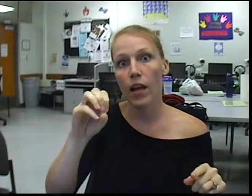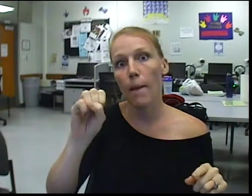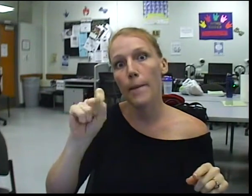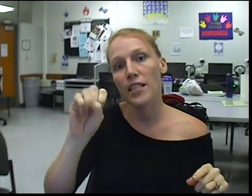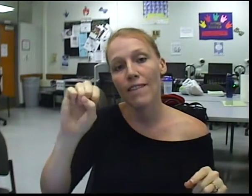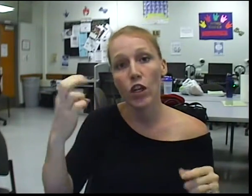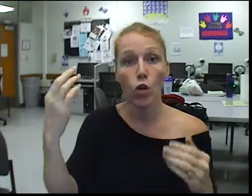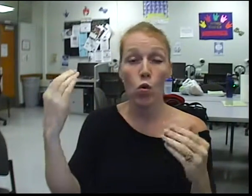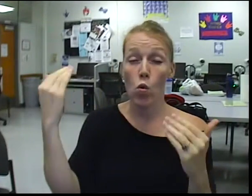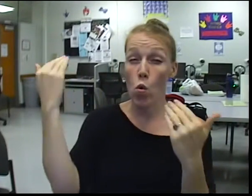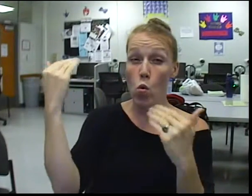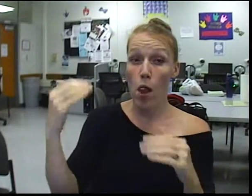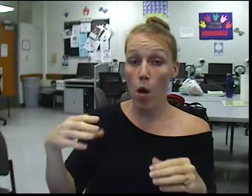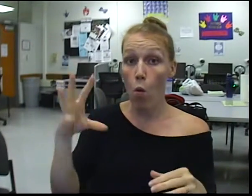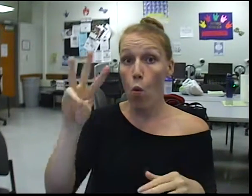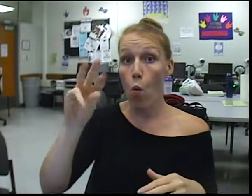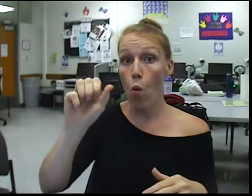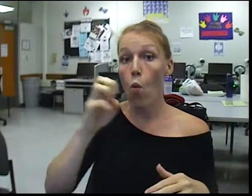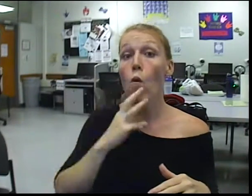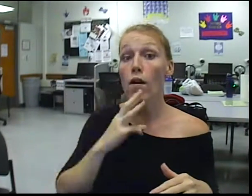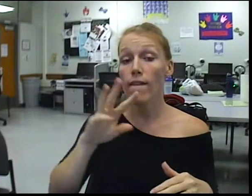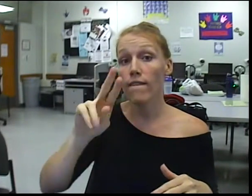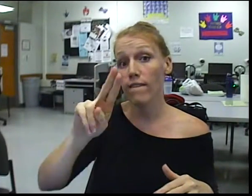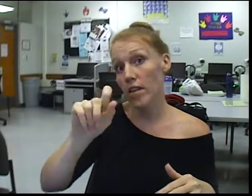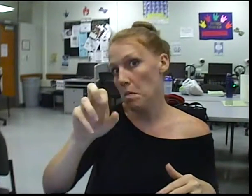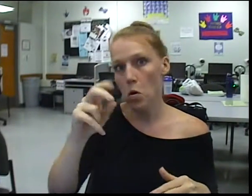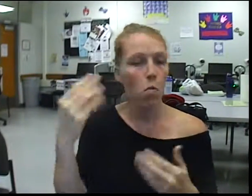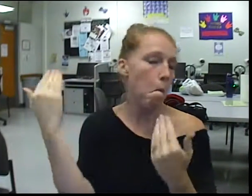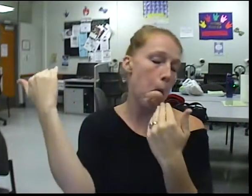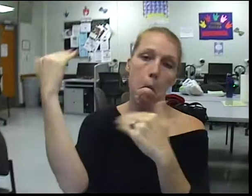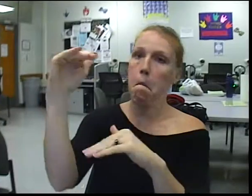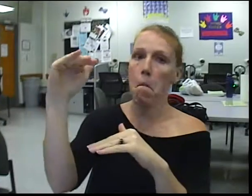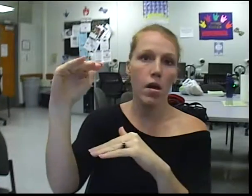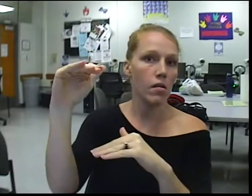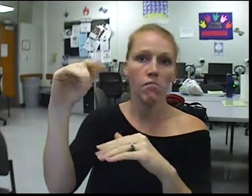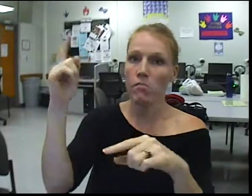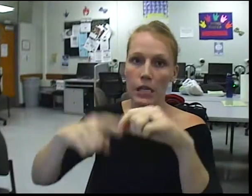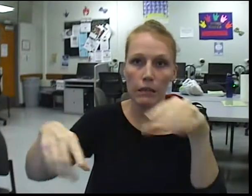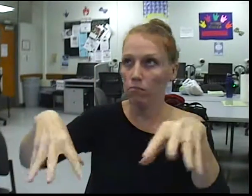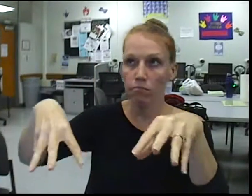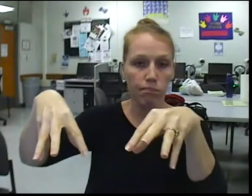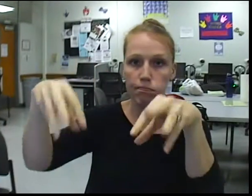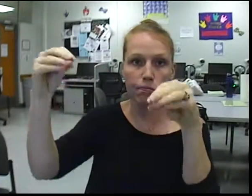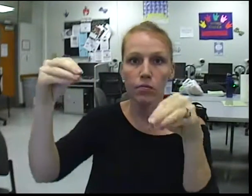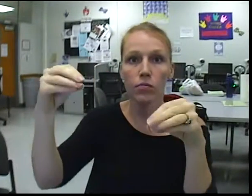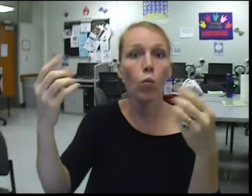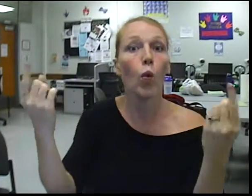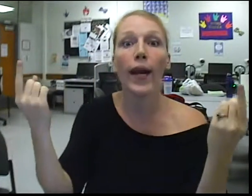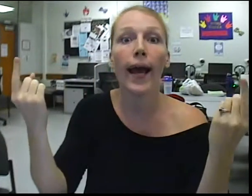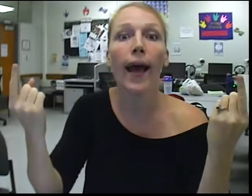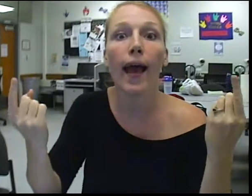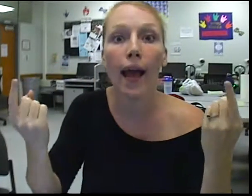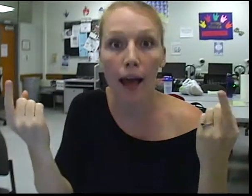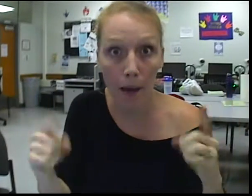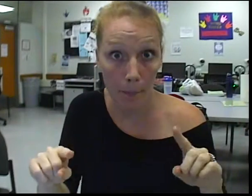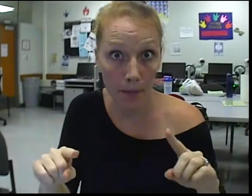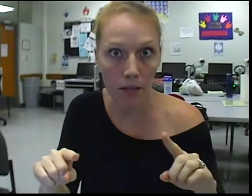point where it loses its ability to hold water vapor, what does it do?